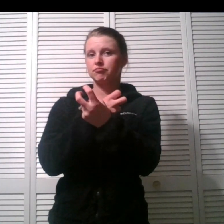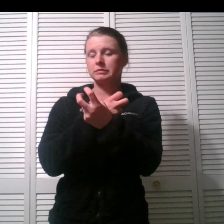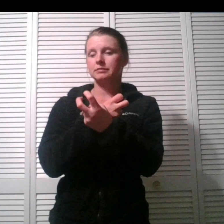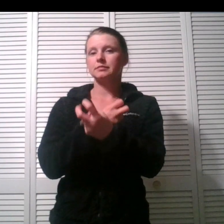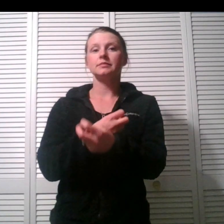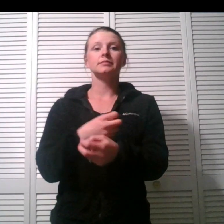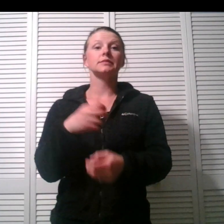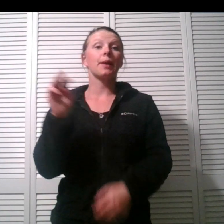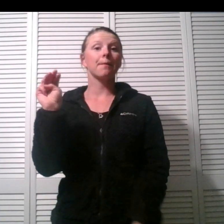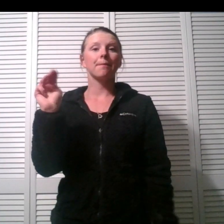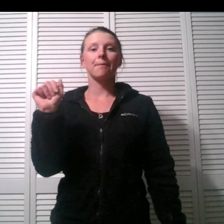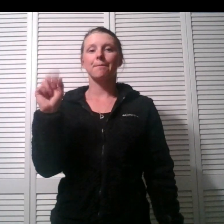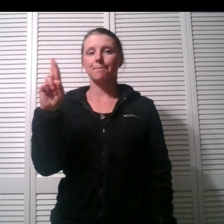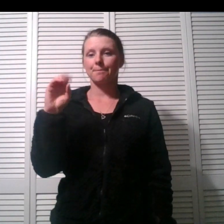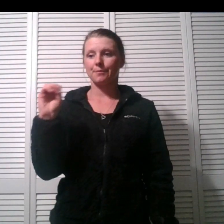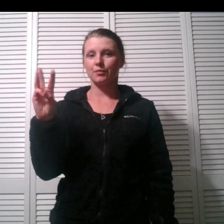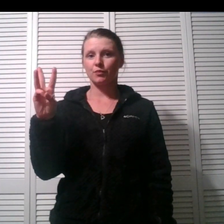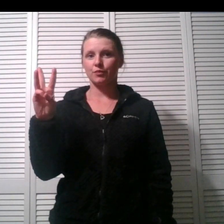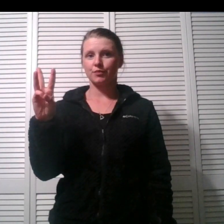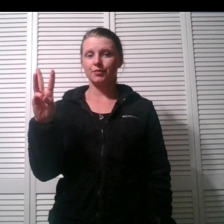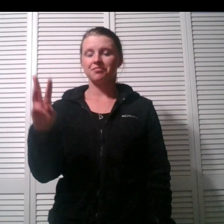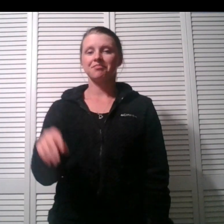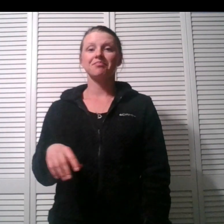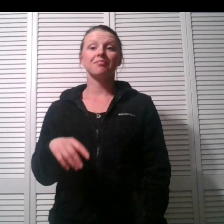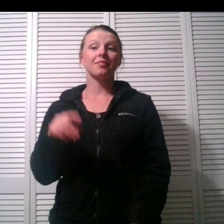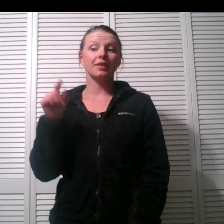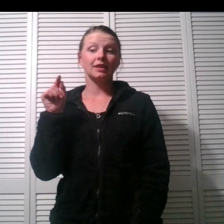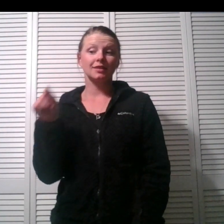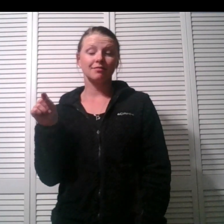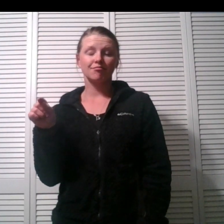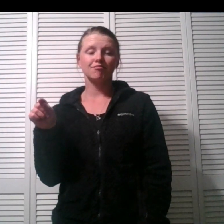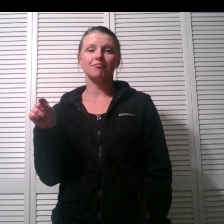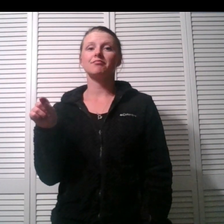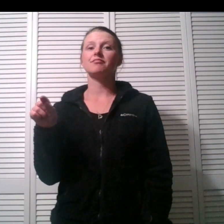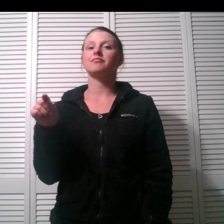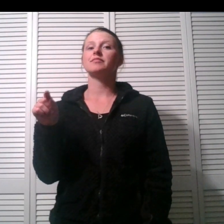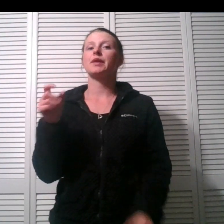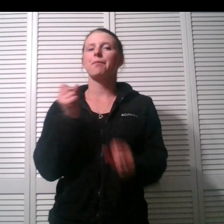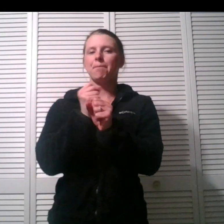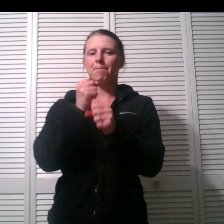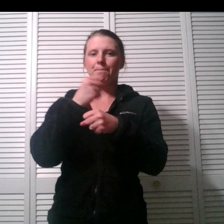responsible for the production of red blood cells.